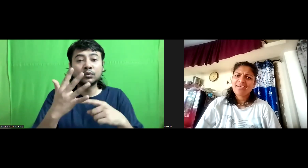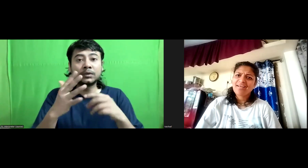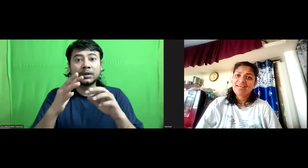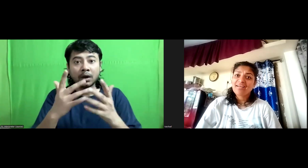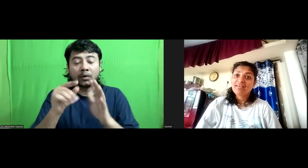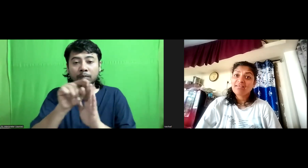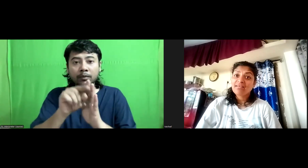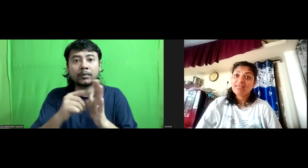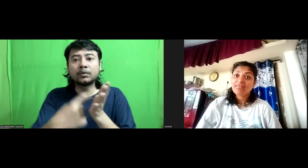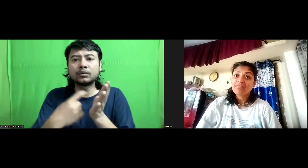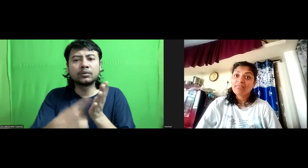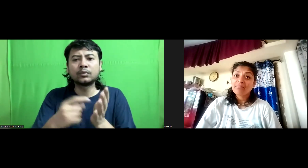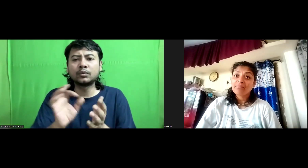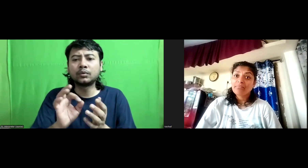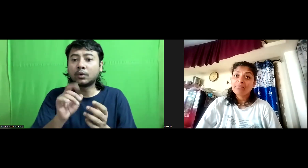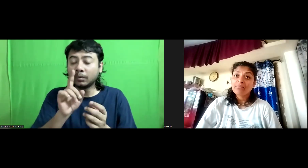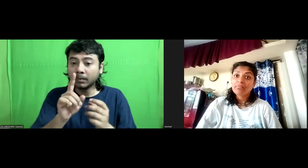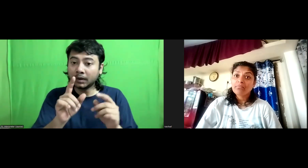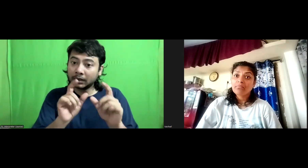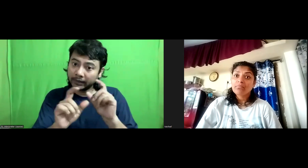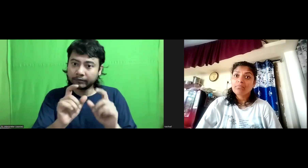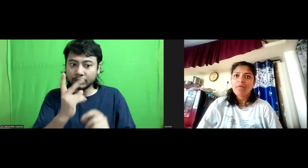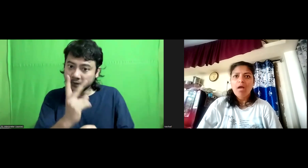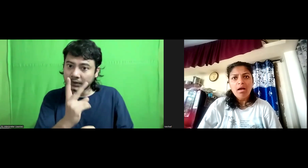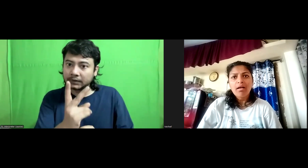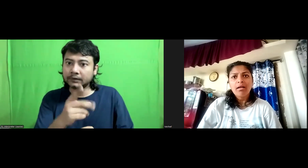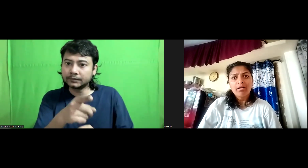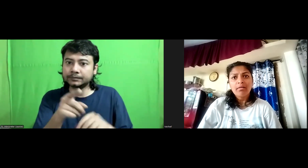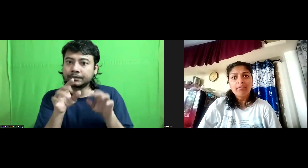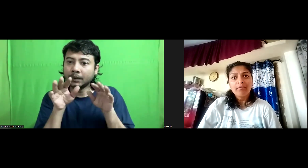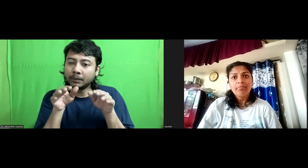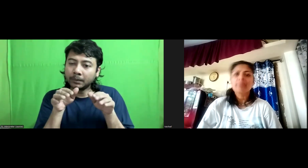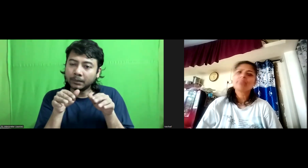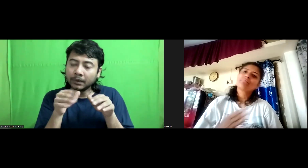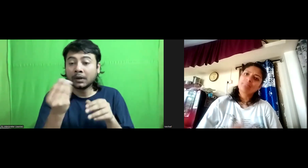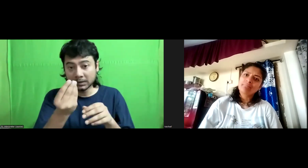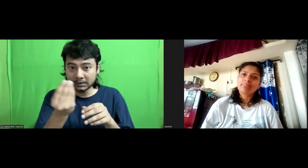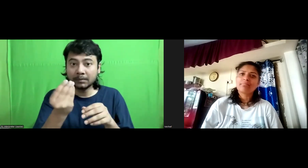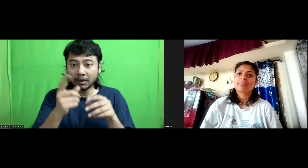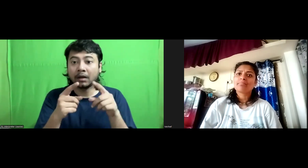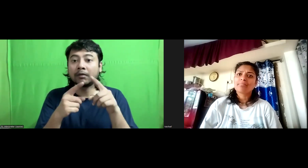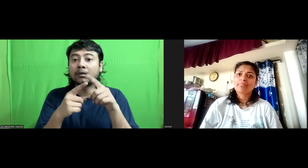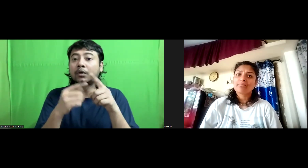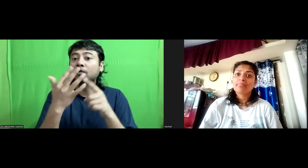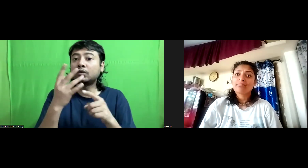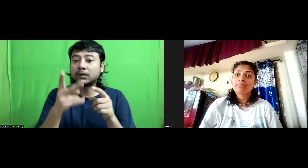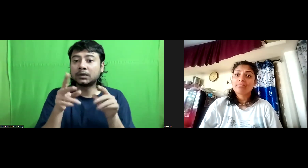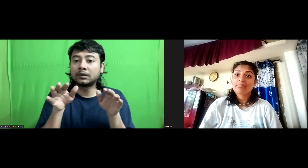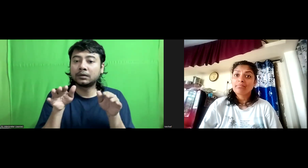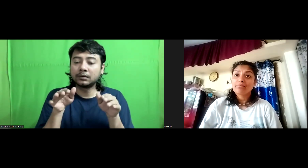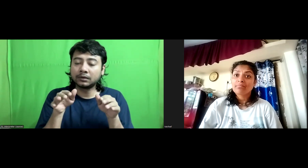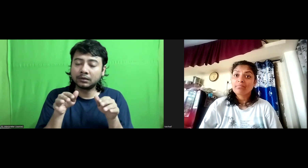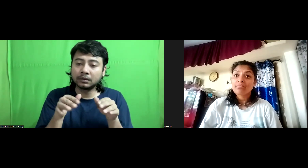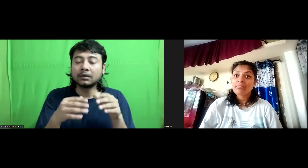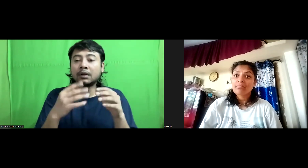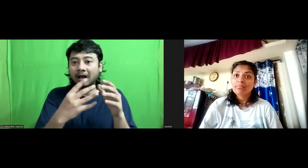the health of Tulsi is. Sometimes Tulsi just droops down. It just shrinks when you bring it